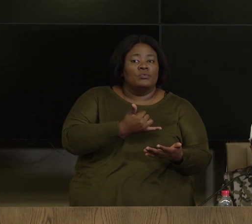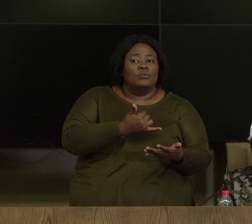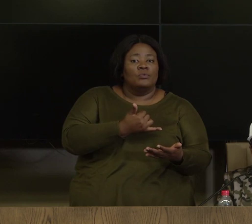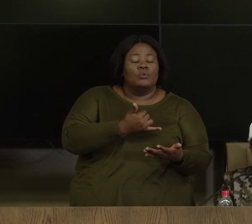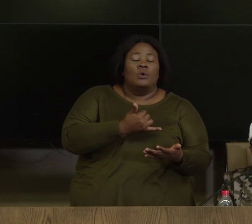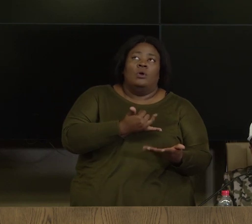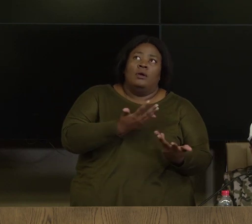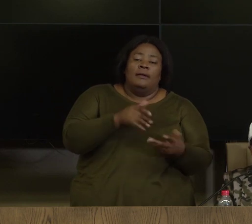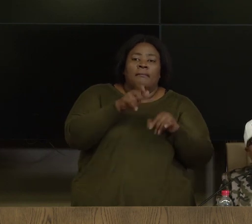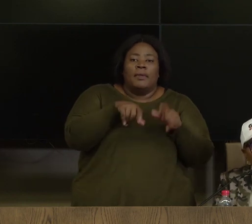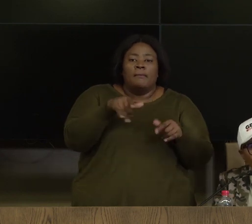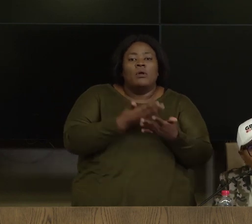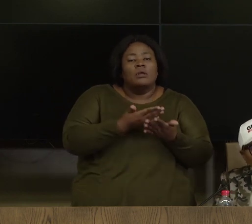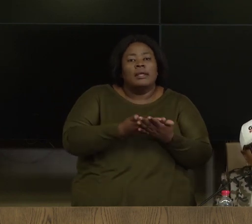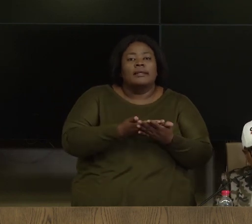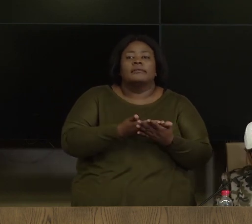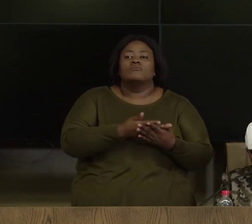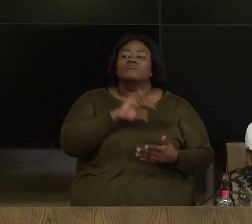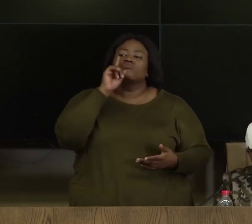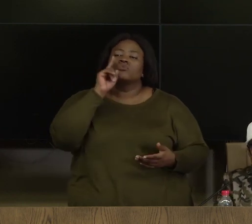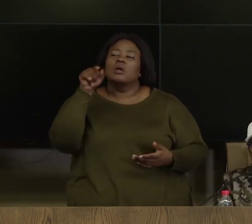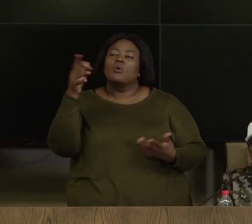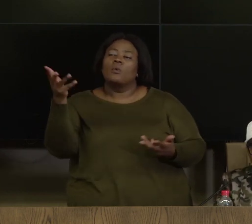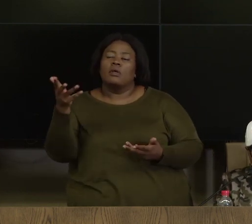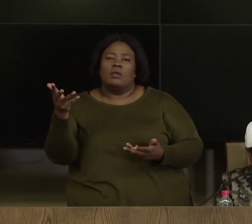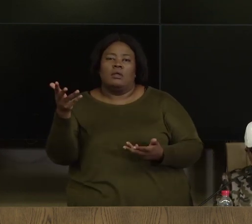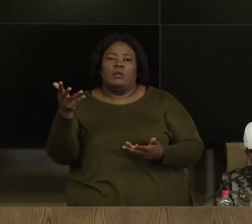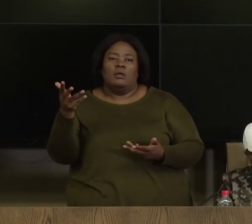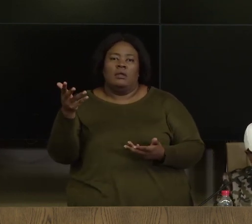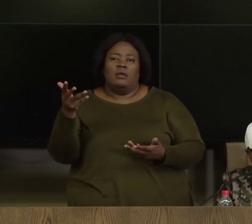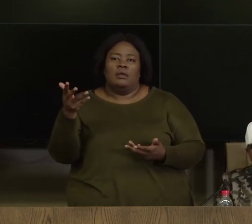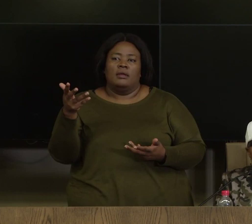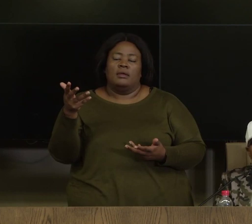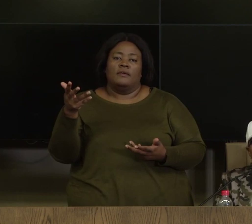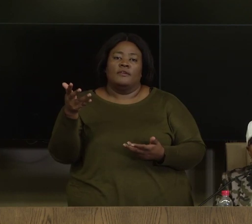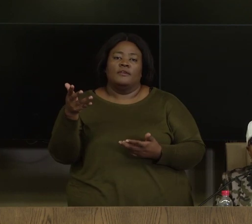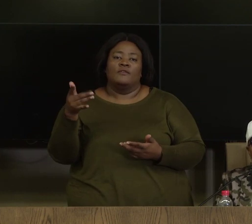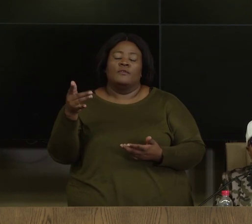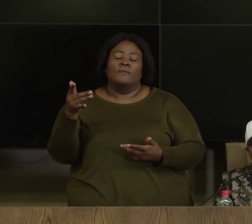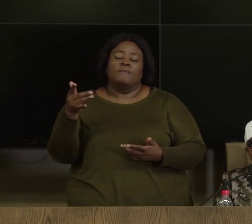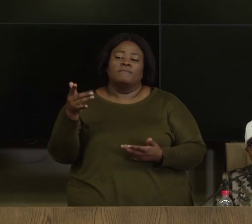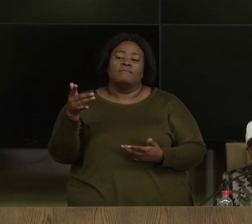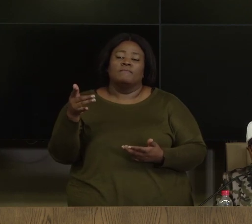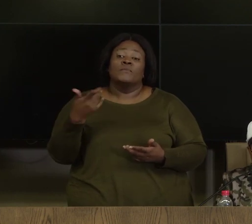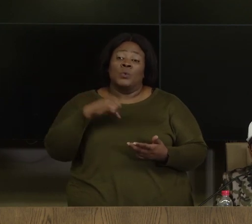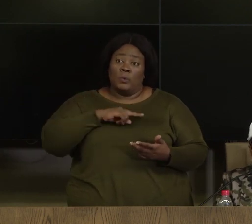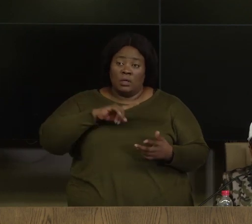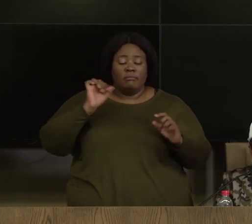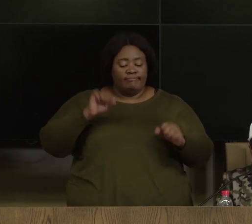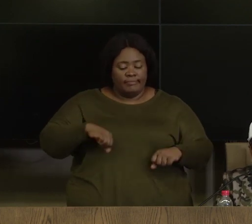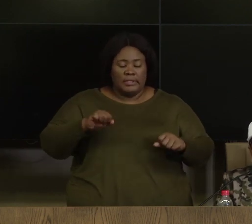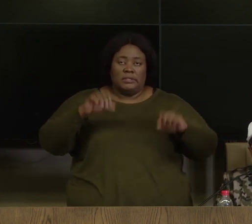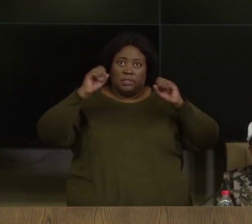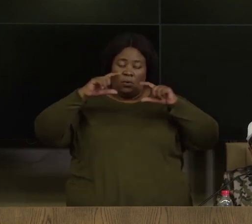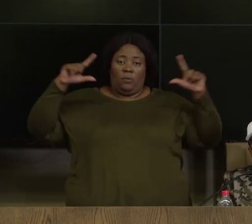people can be traced actually as to exactly where they are calling from. We are very much aware of the